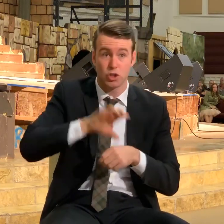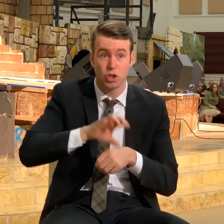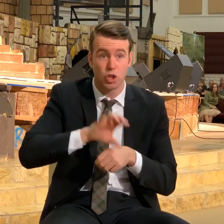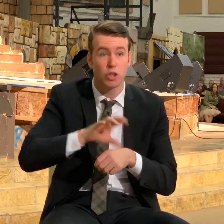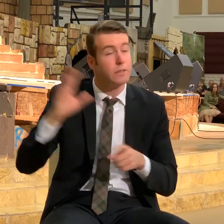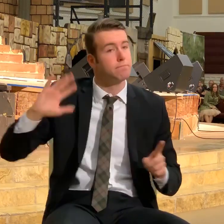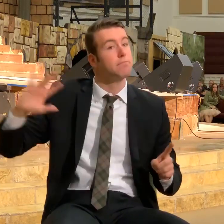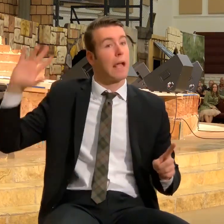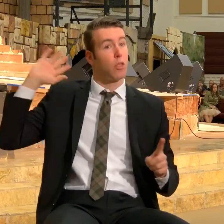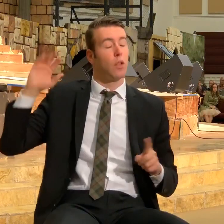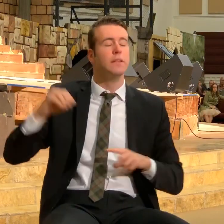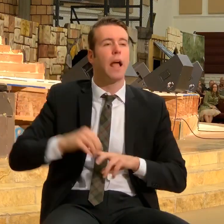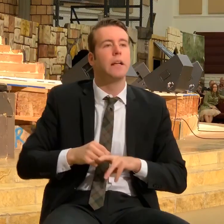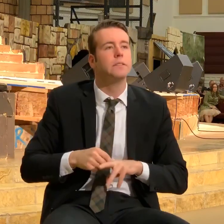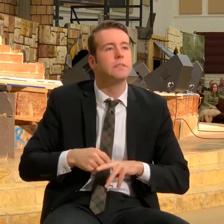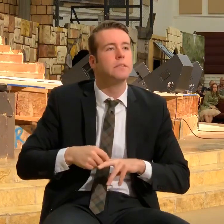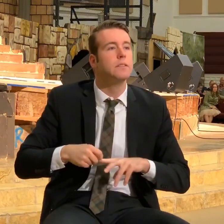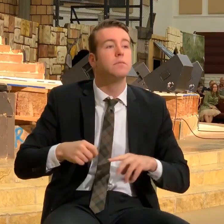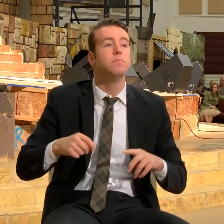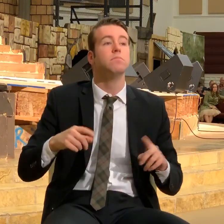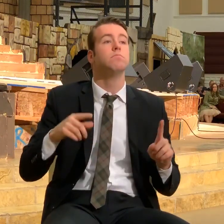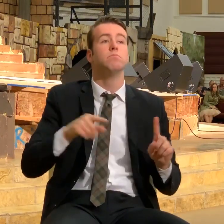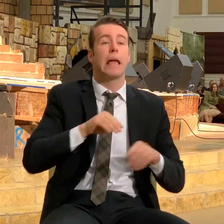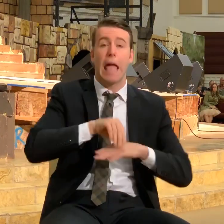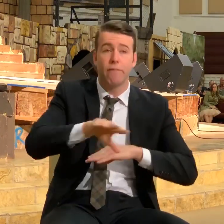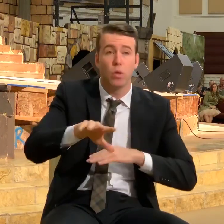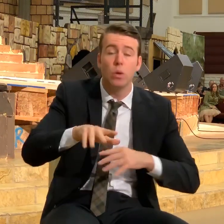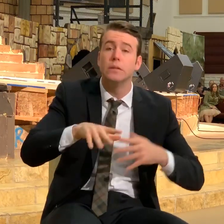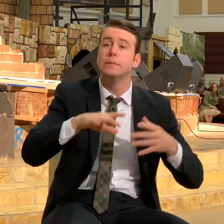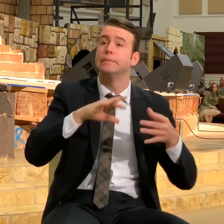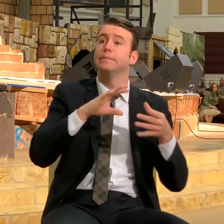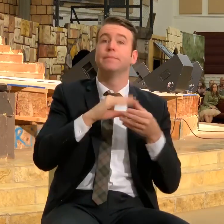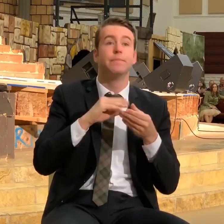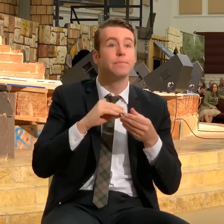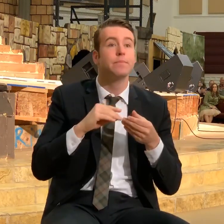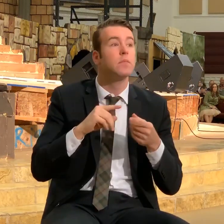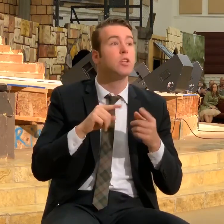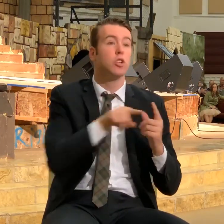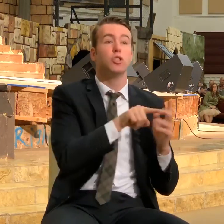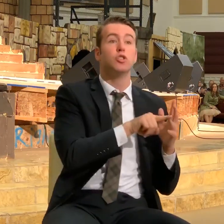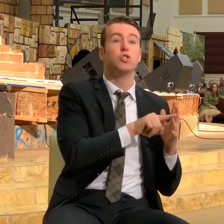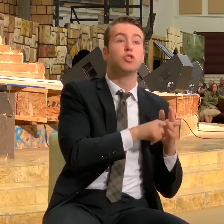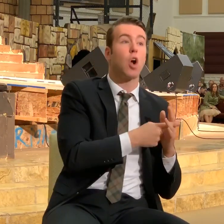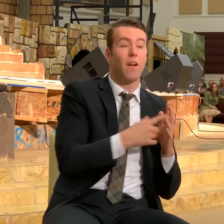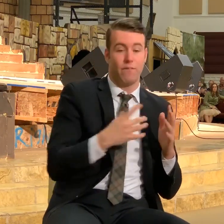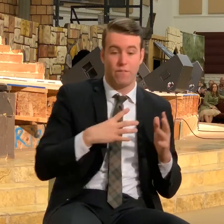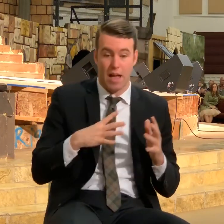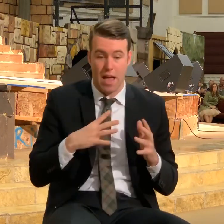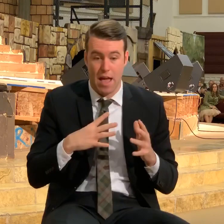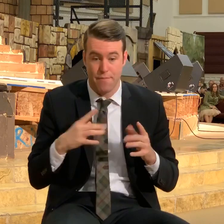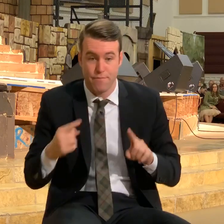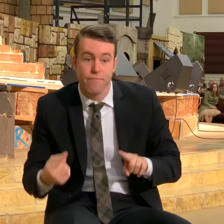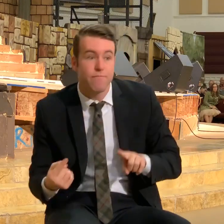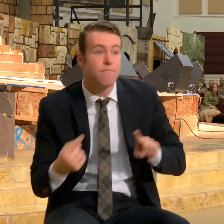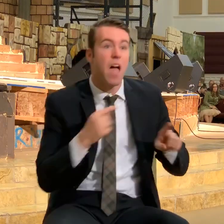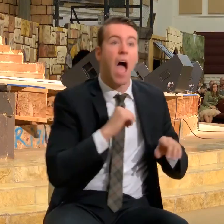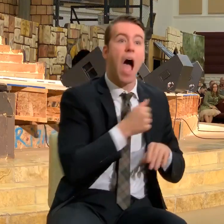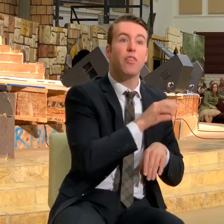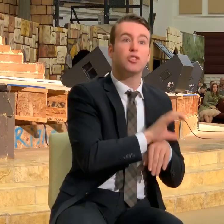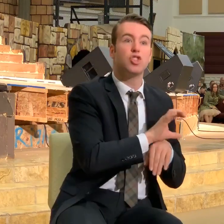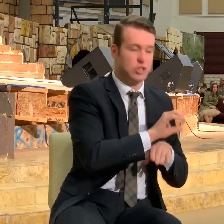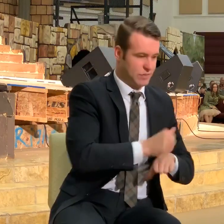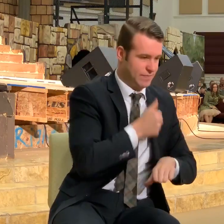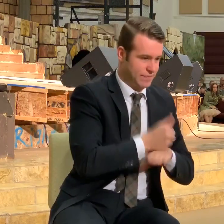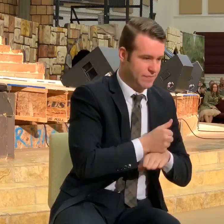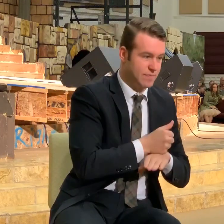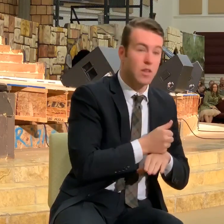back in the early days. And it wasn't long after that he went near here and started a church and began to undermine the leadership of Bishop Wilson,